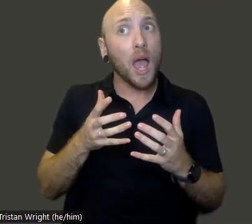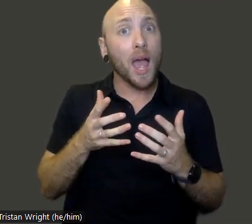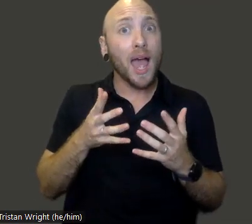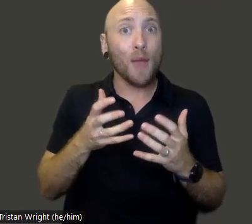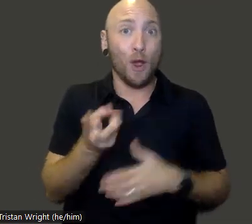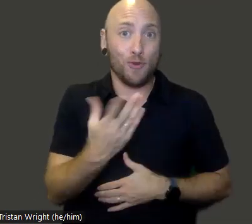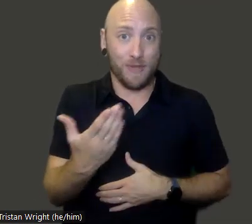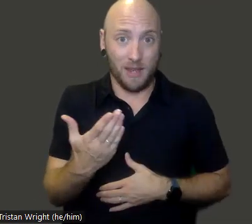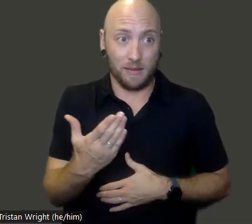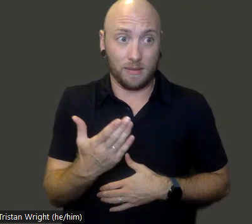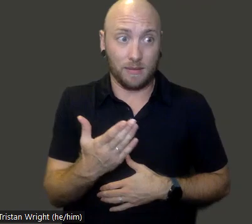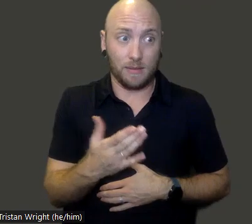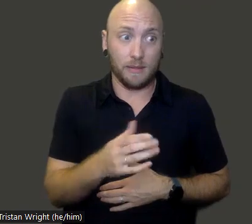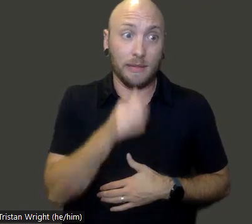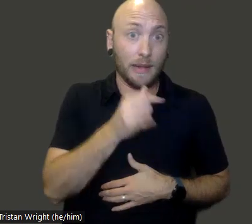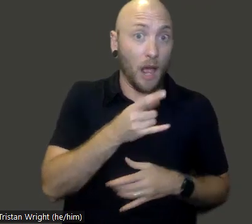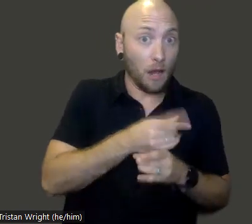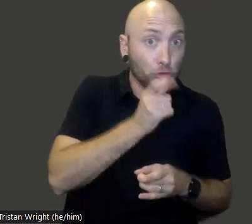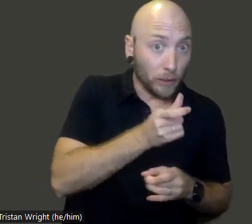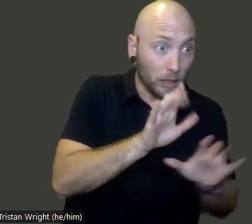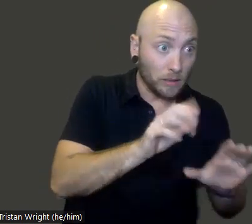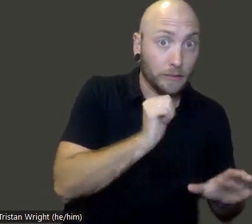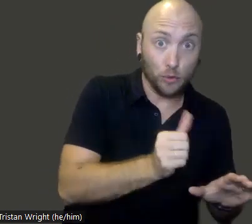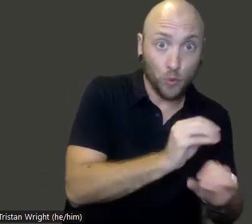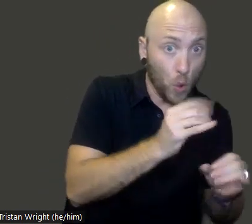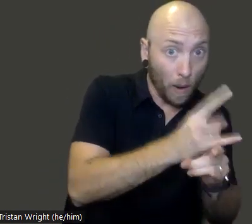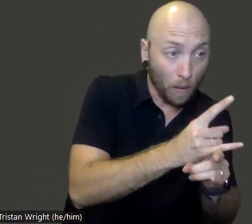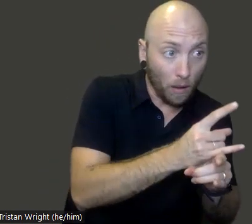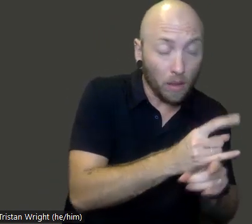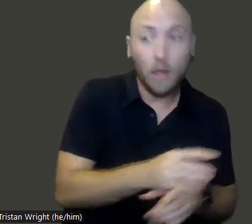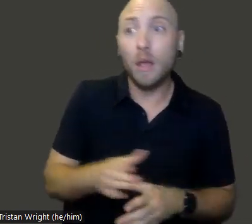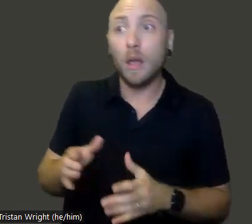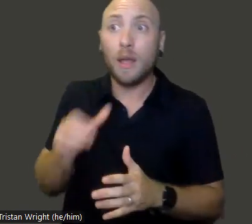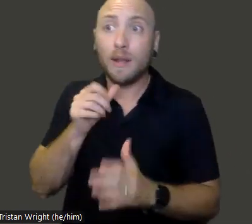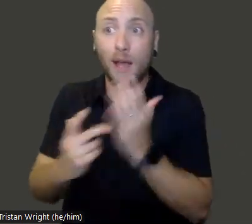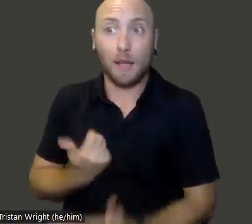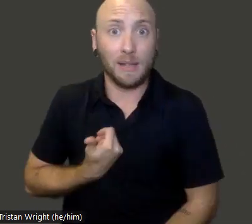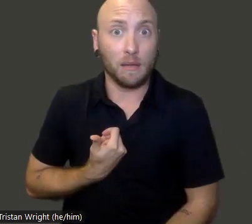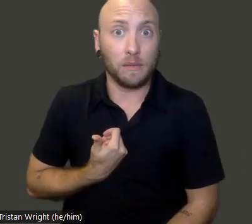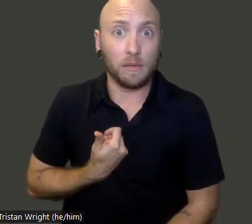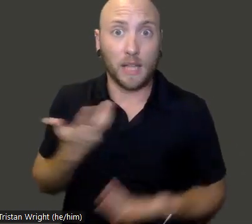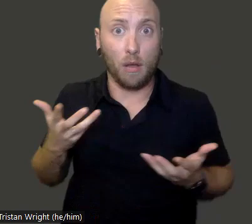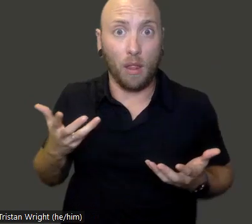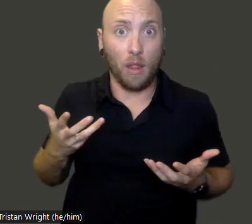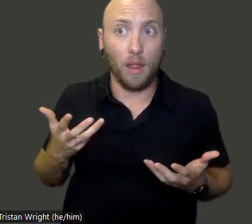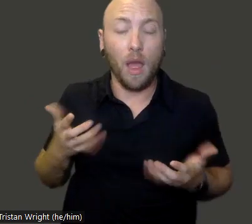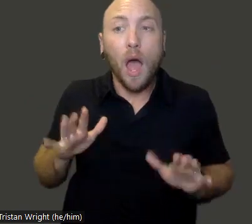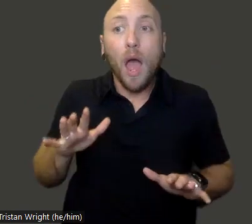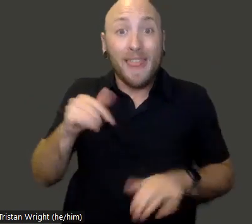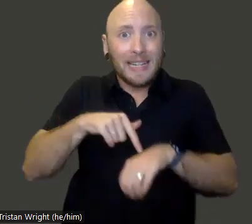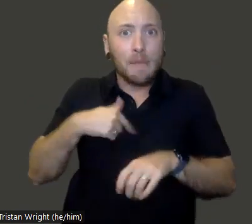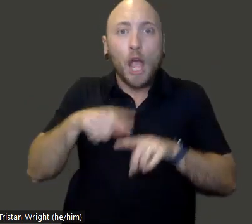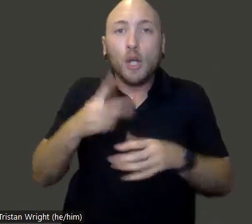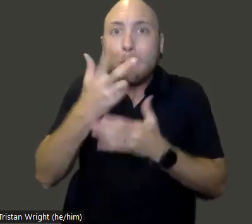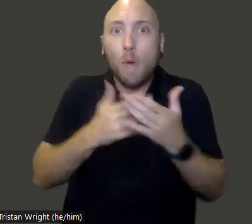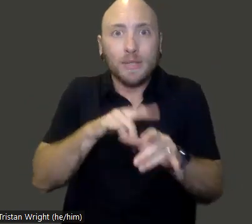blow my brains out. That's really what I wanted when I came to Alcoholics Anonymous, because I couldn't do those two things at once. I couldn't not drink